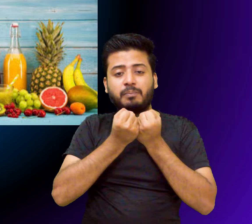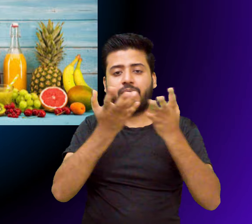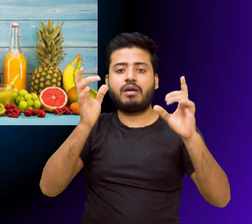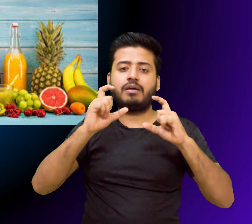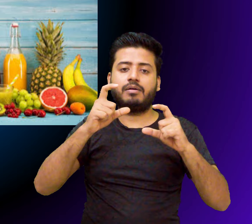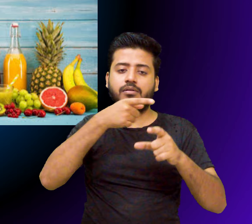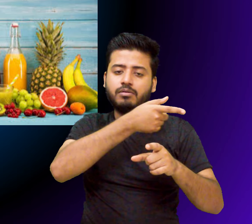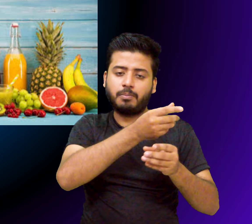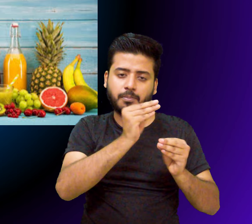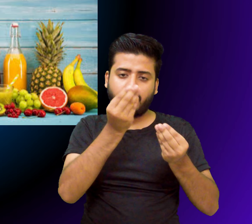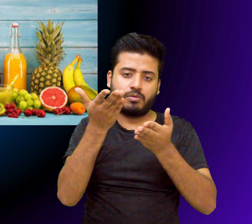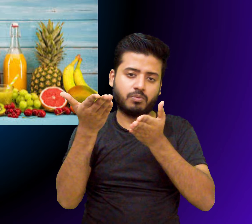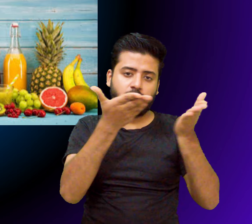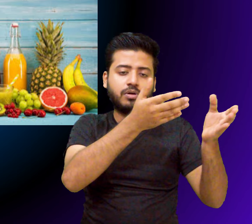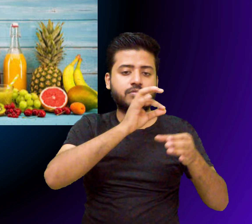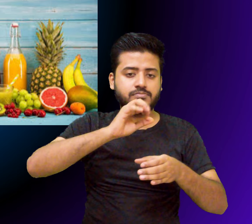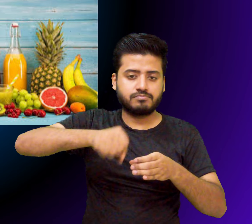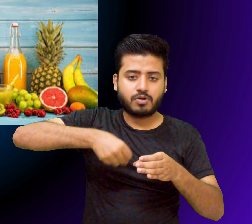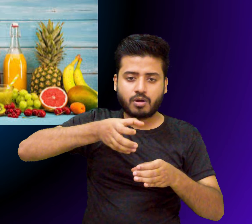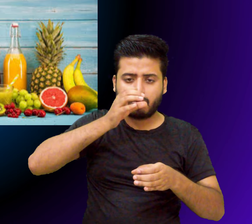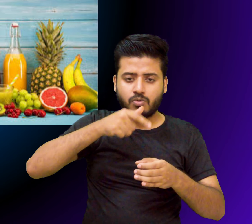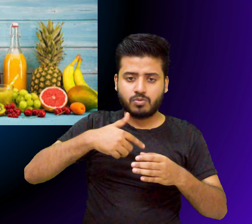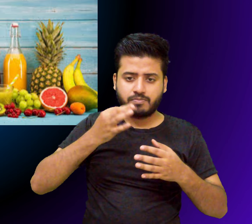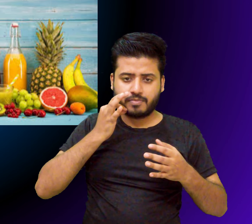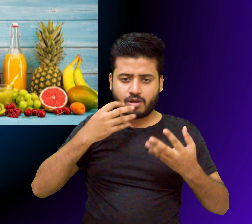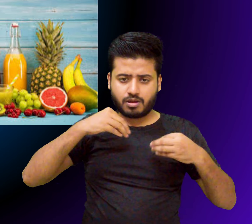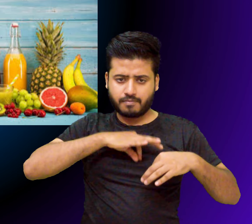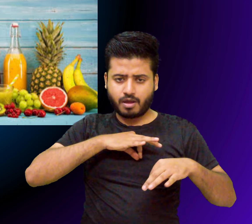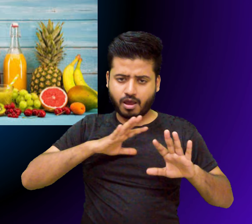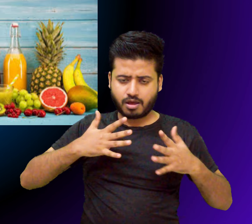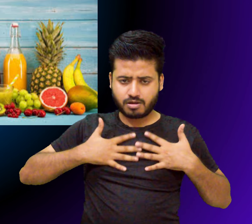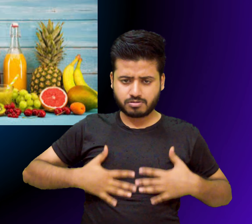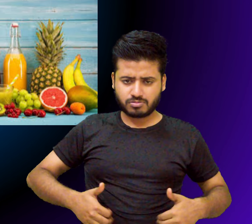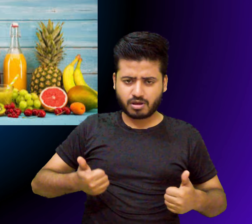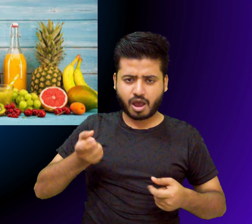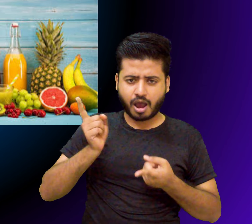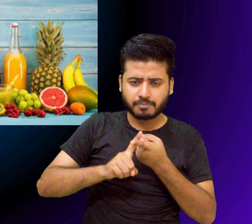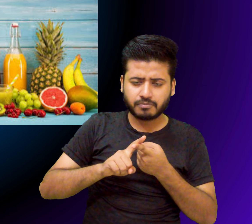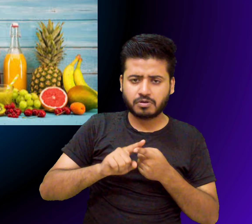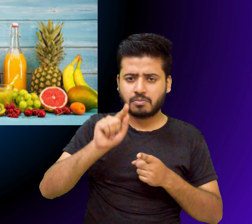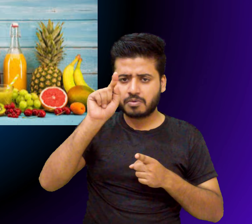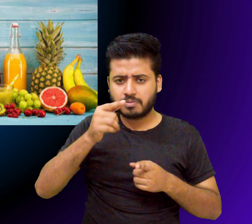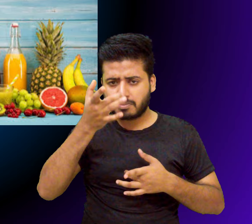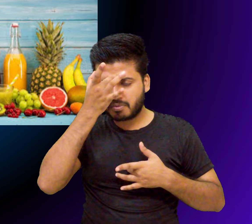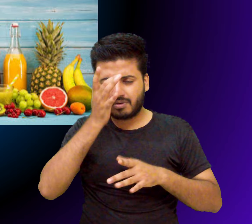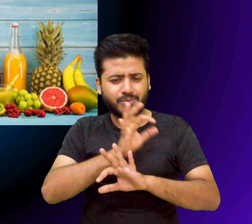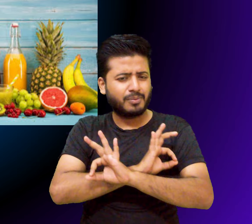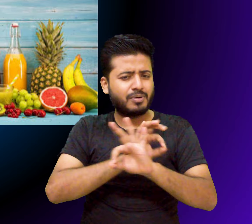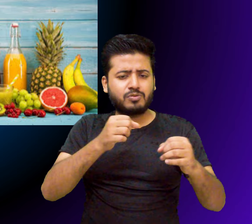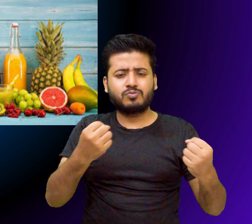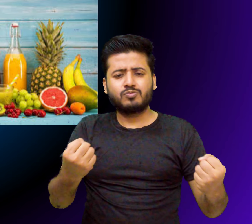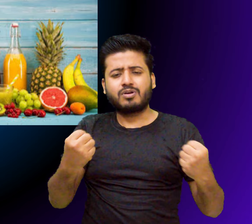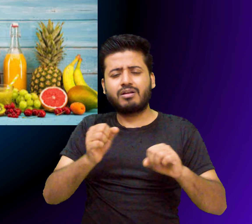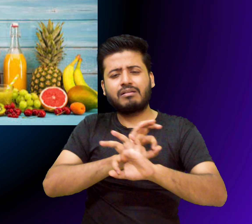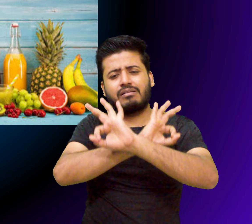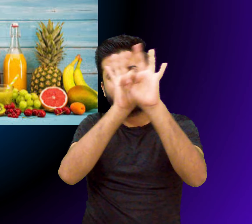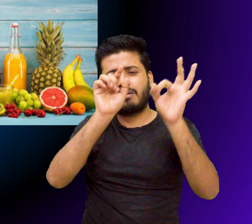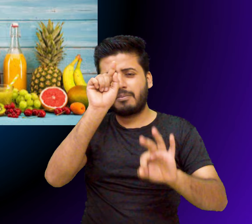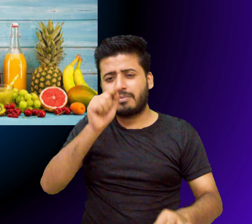widely available online at retailers like Blinkit, Big Basket, and Amazon. Available exclusively through Big Basket. Comparison with